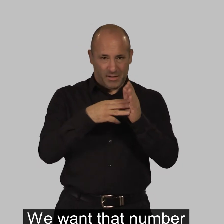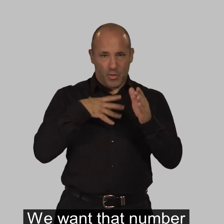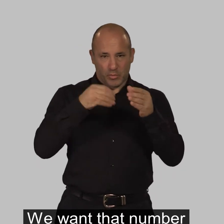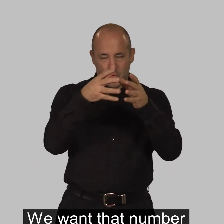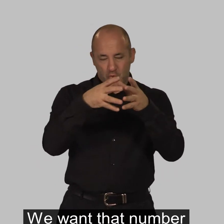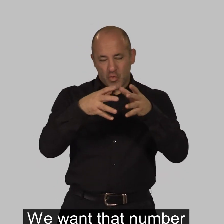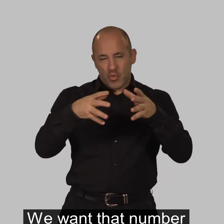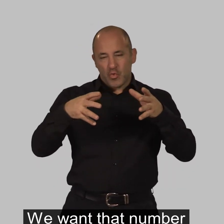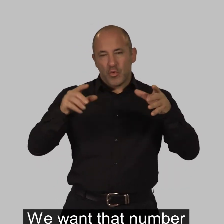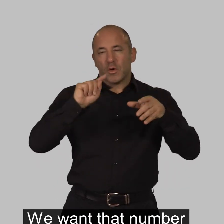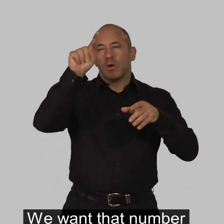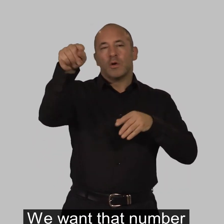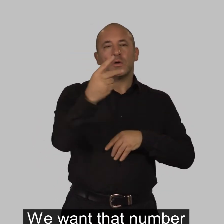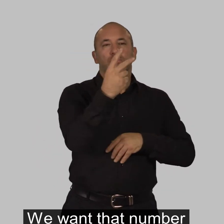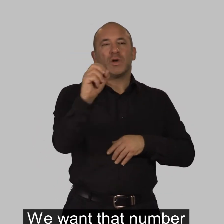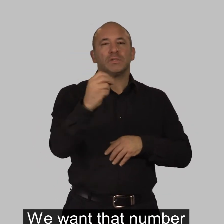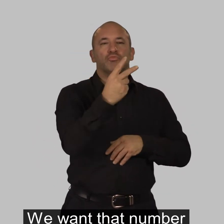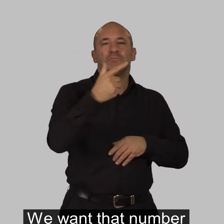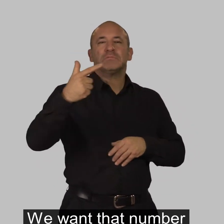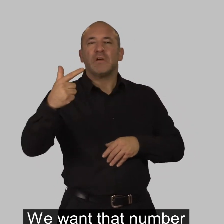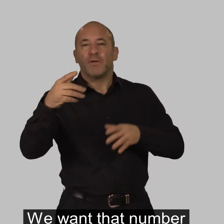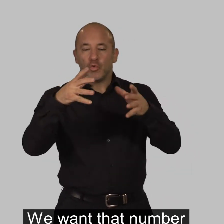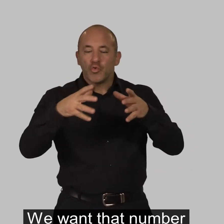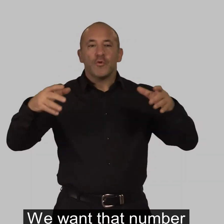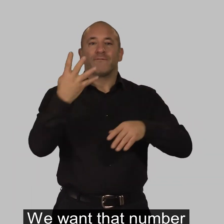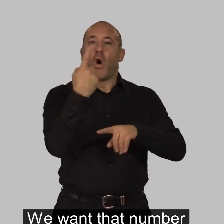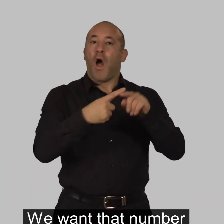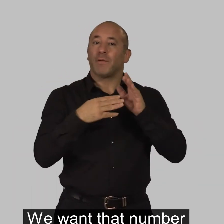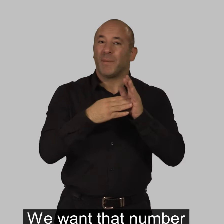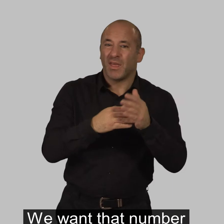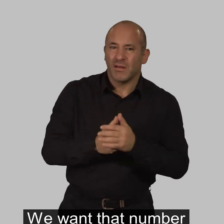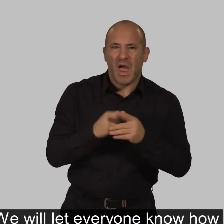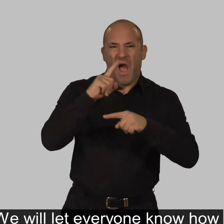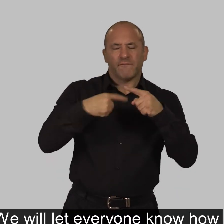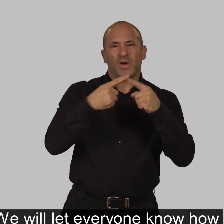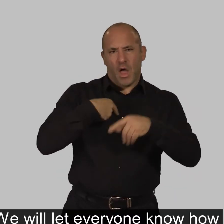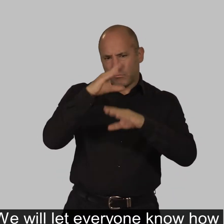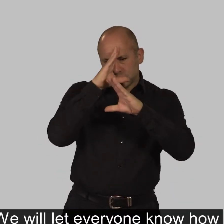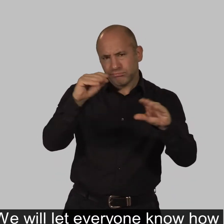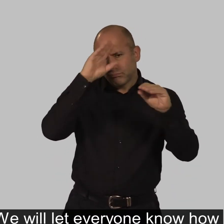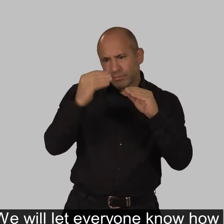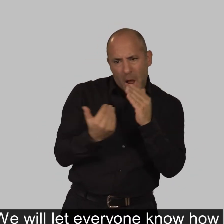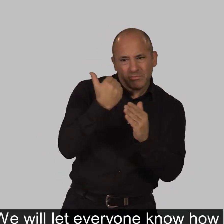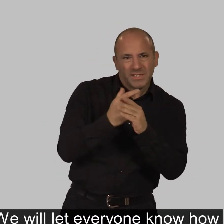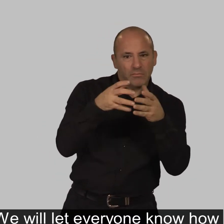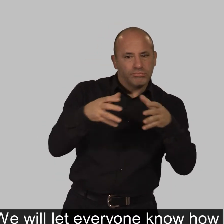be 4.5 million by 2027. We will let everyone know how these